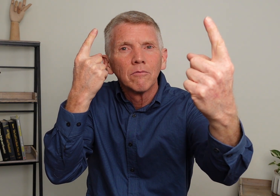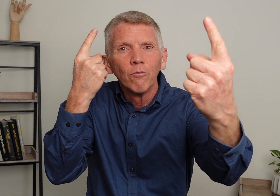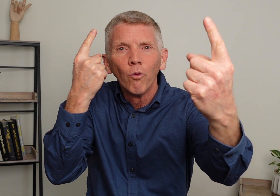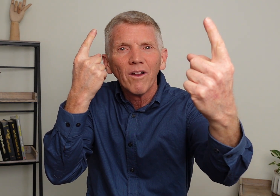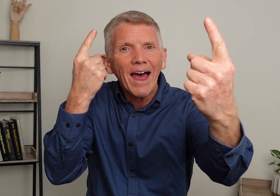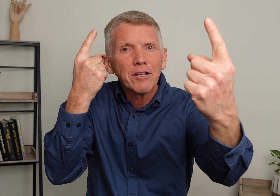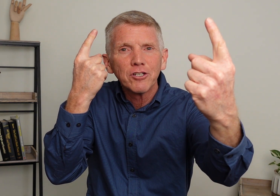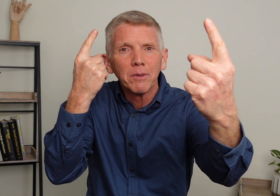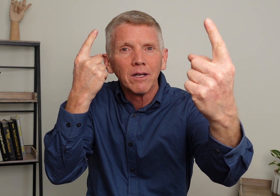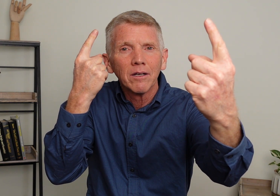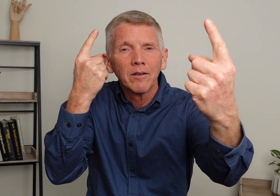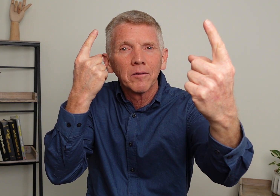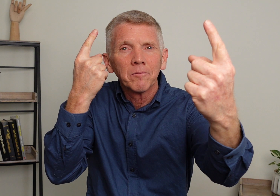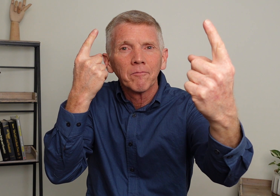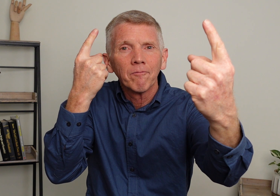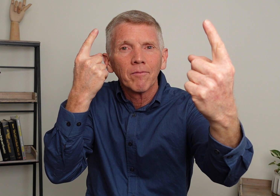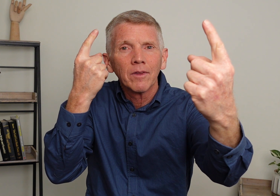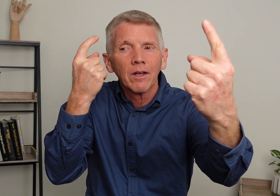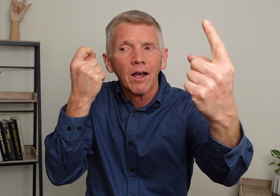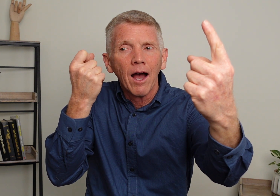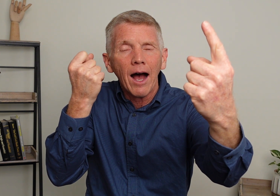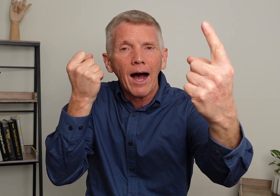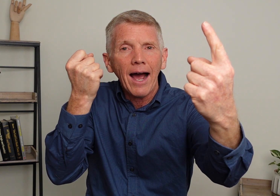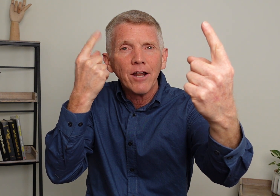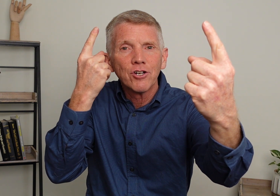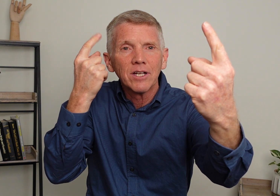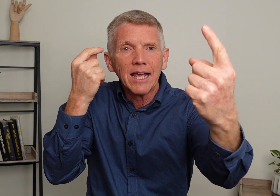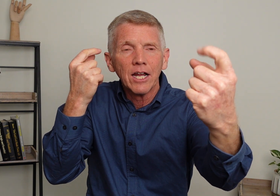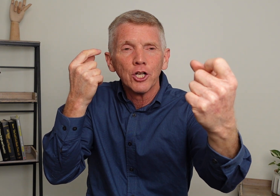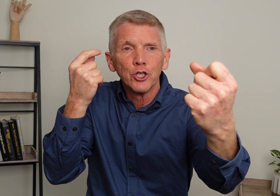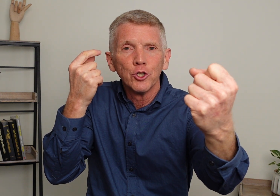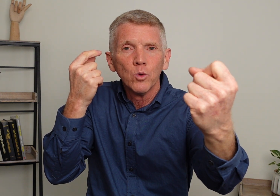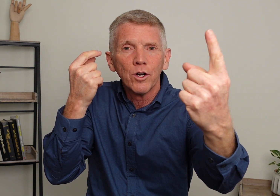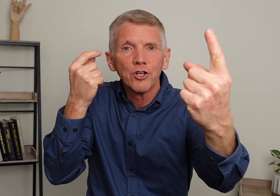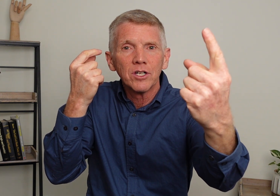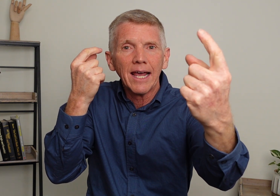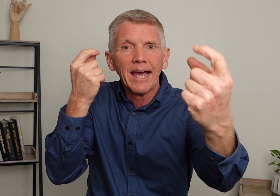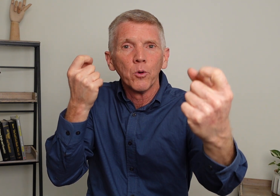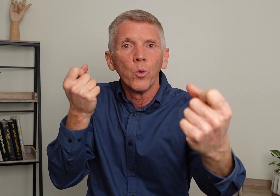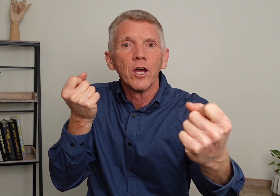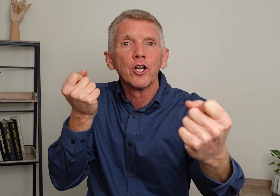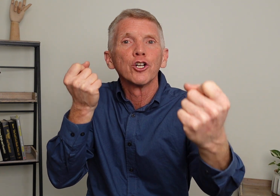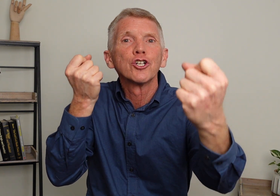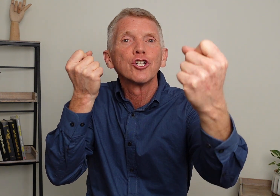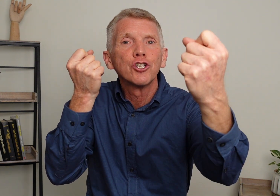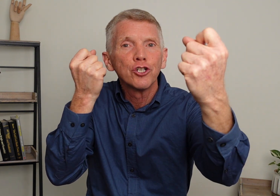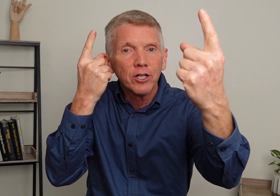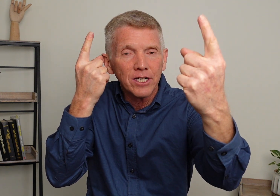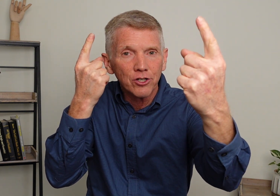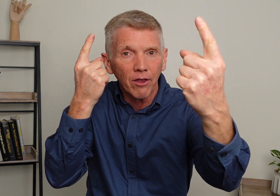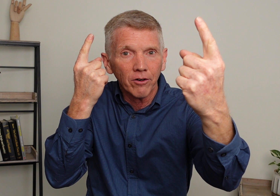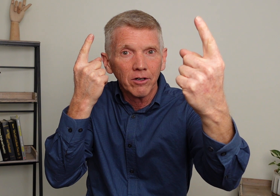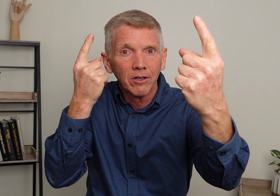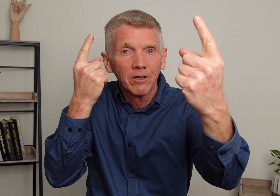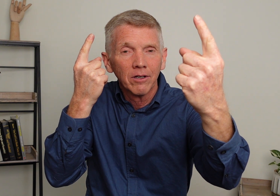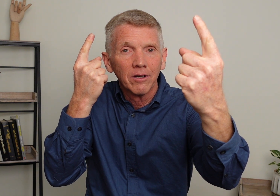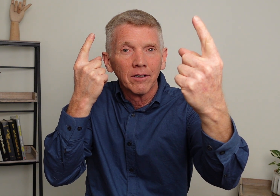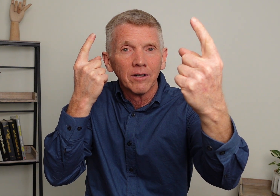what did that just mean? I understand, you understand, we understood each other. Does